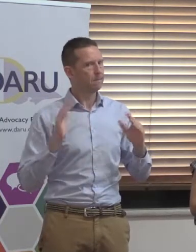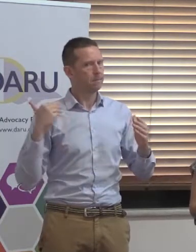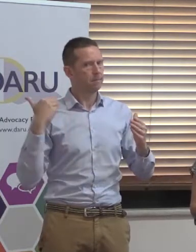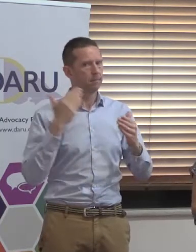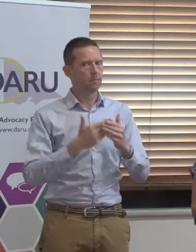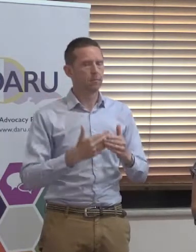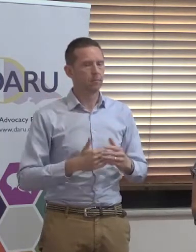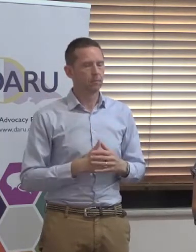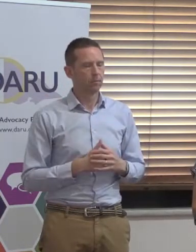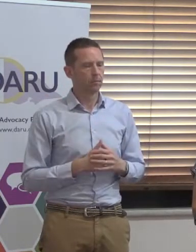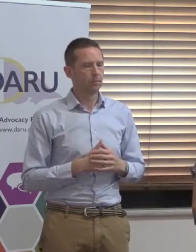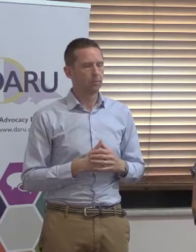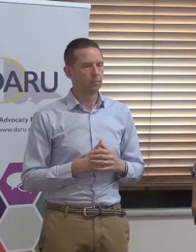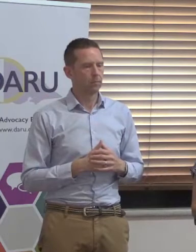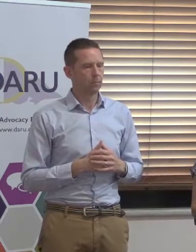had